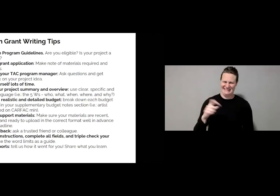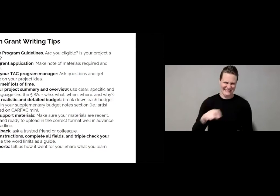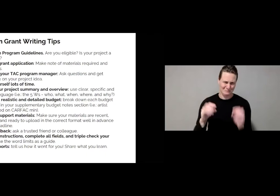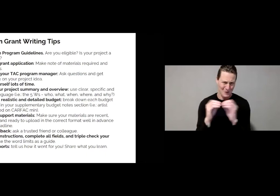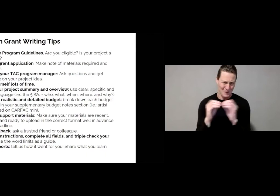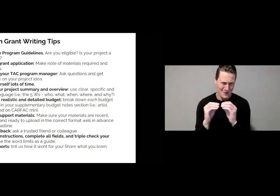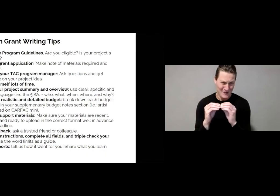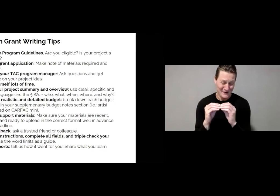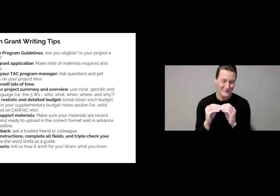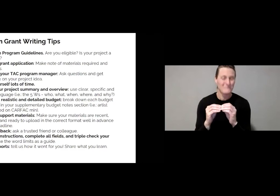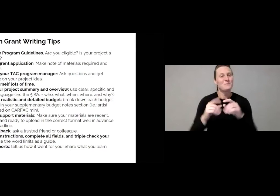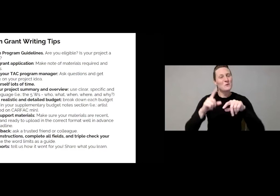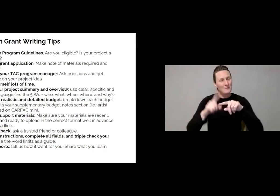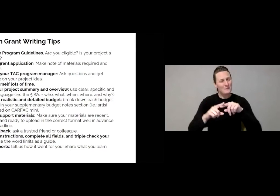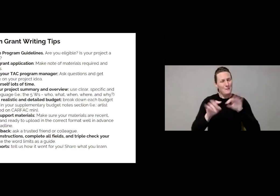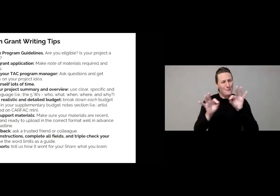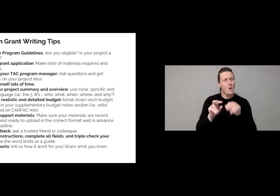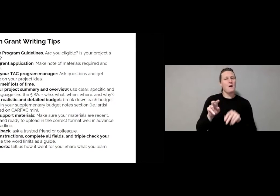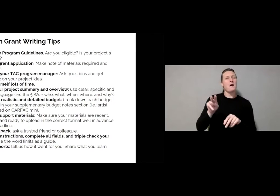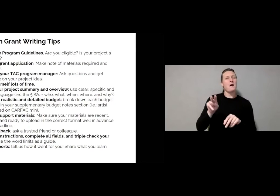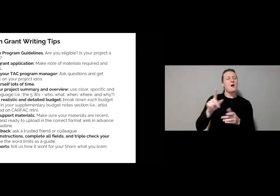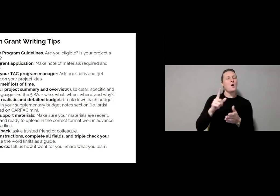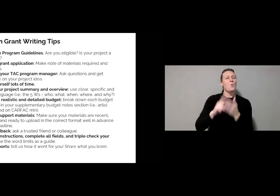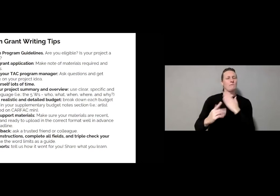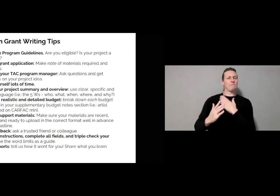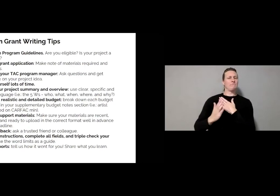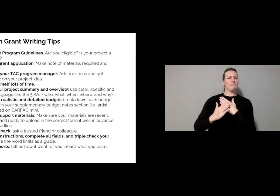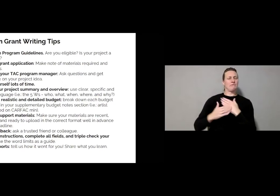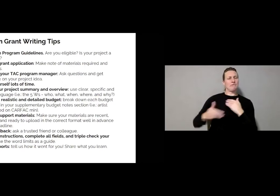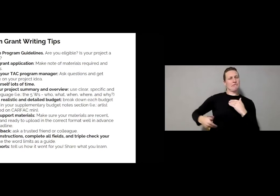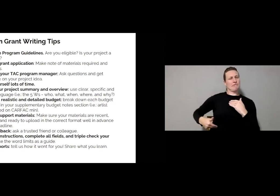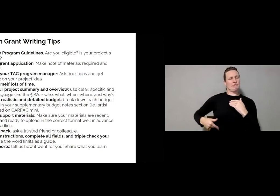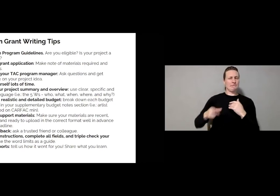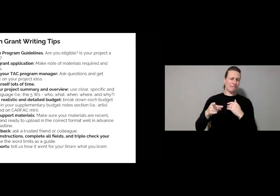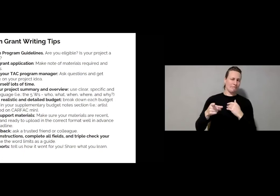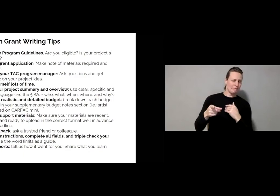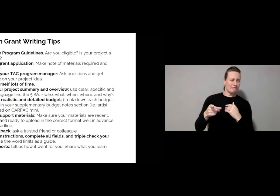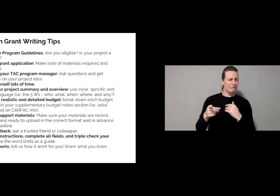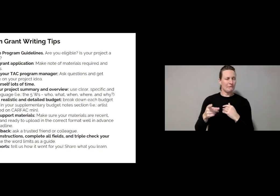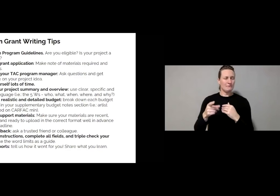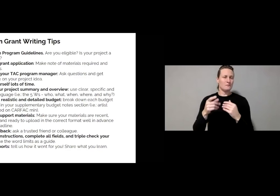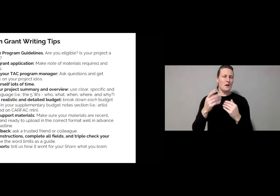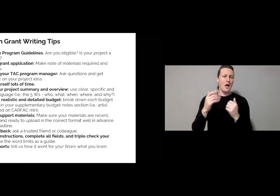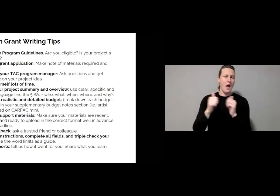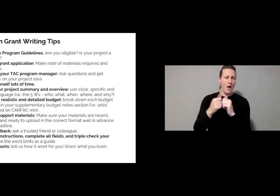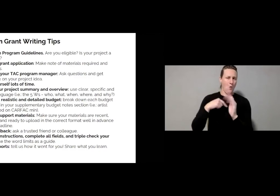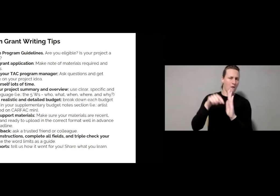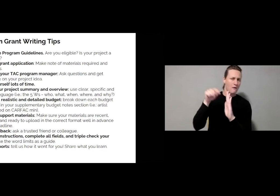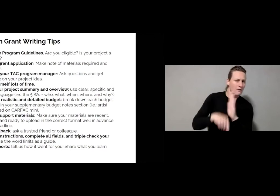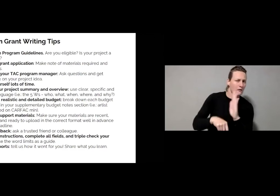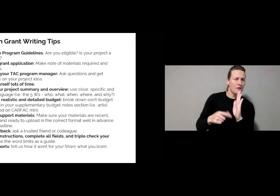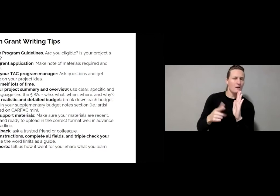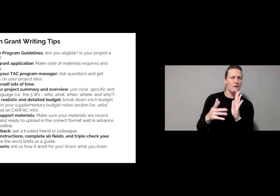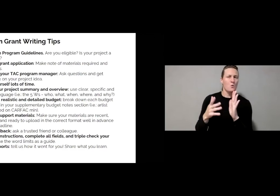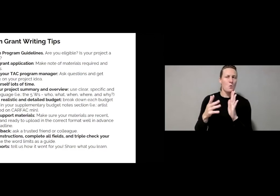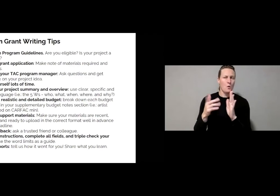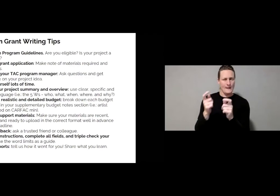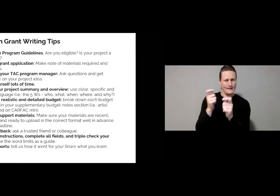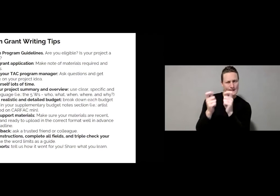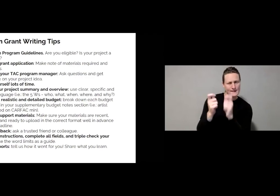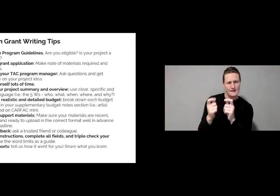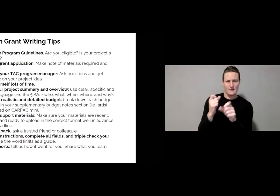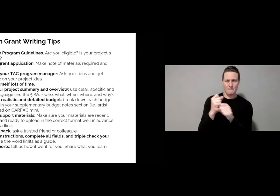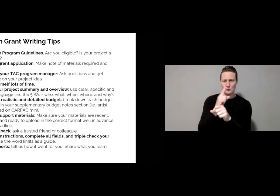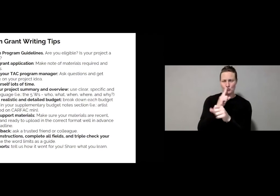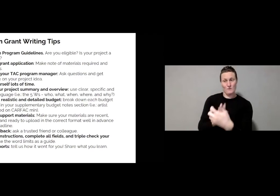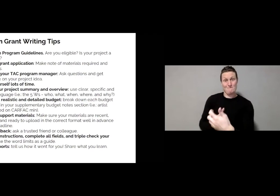to describe your project yet, you probably are going into too much level of detail. So just like pulling it back and adjusting it to that word count